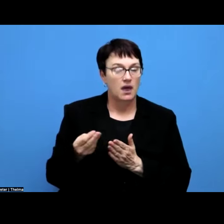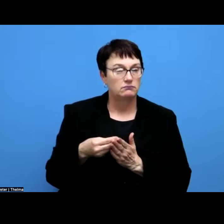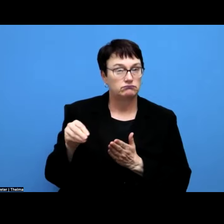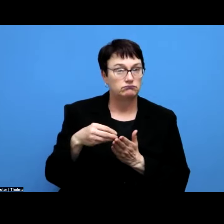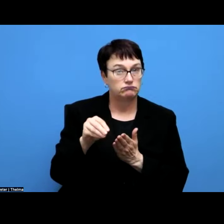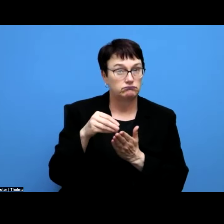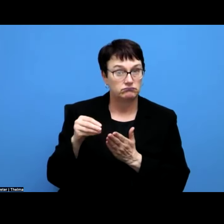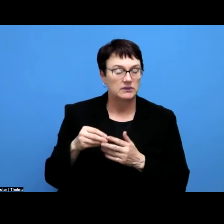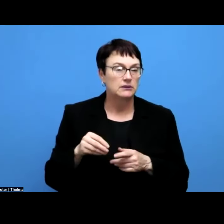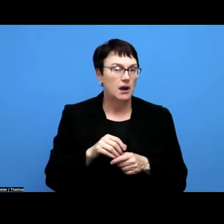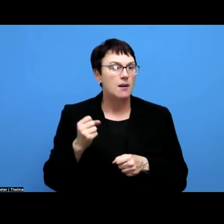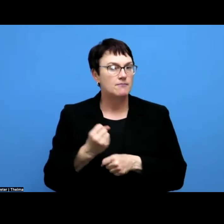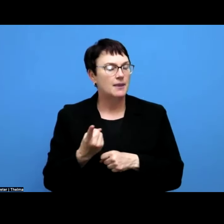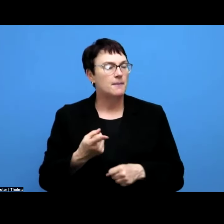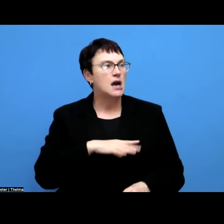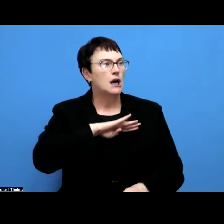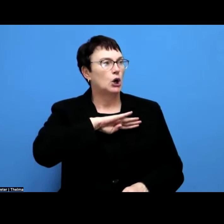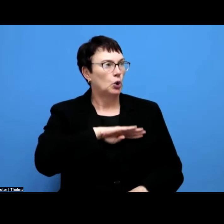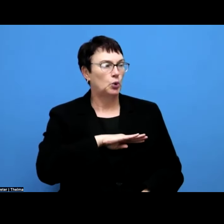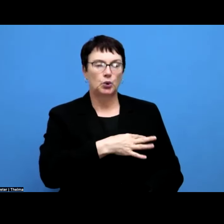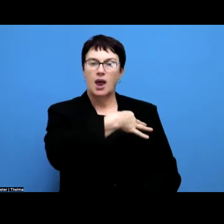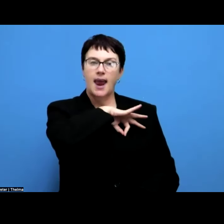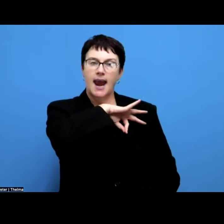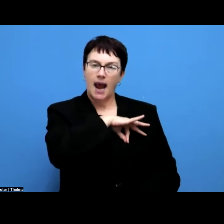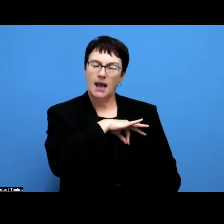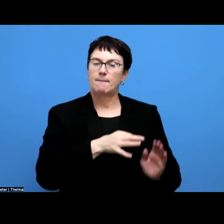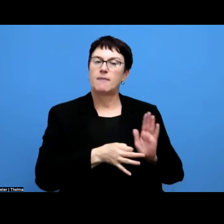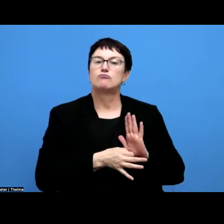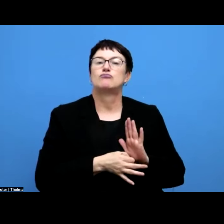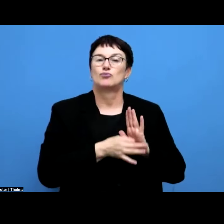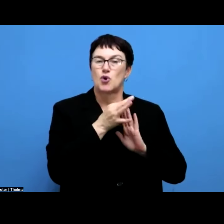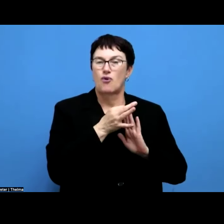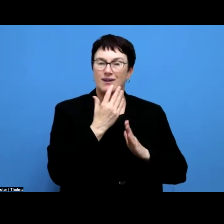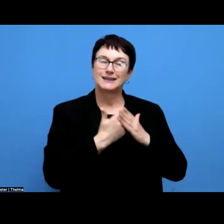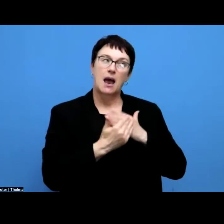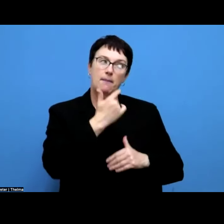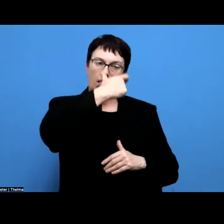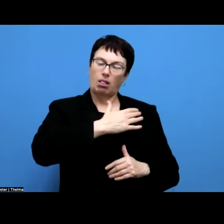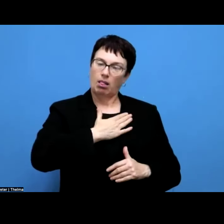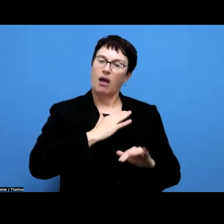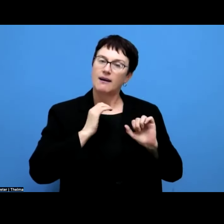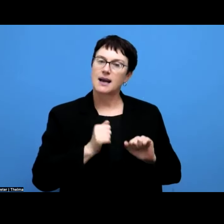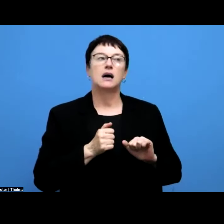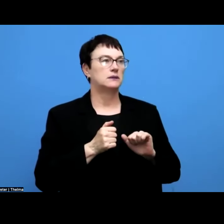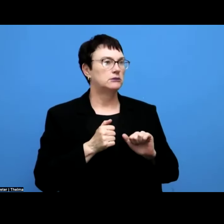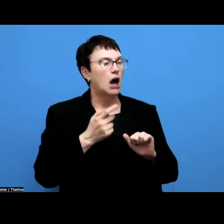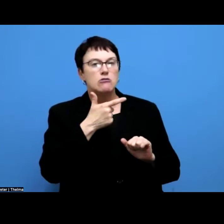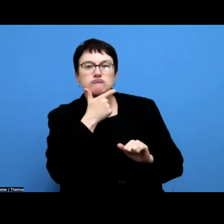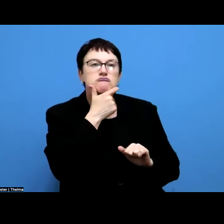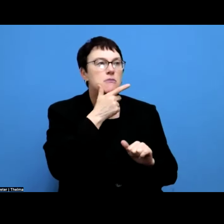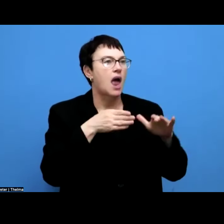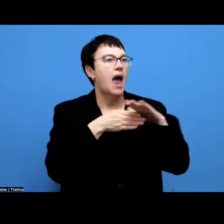income security and helps ensure that persons with disability can also access